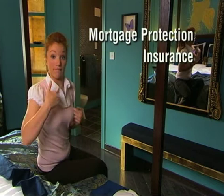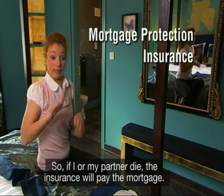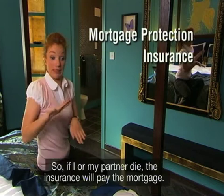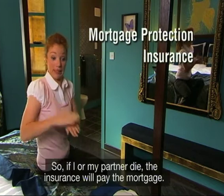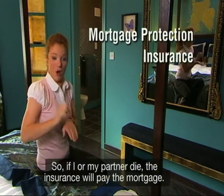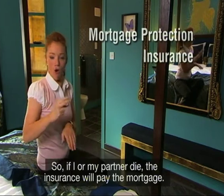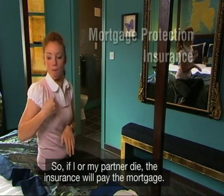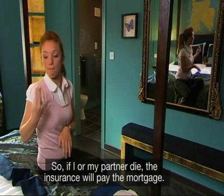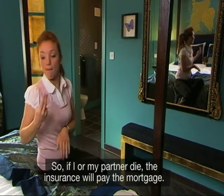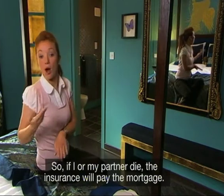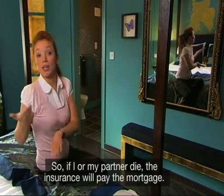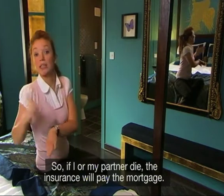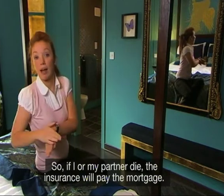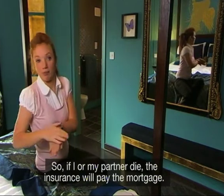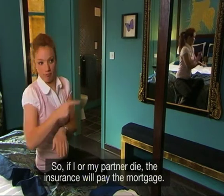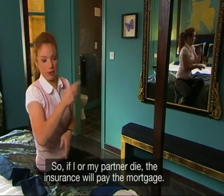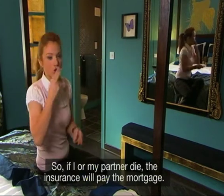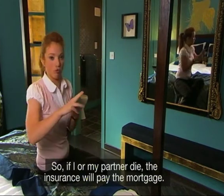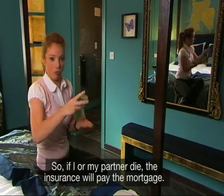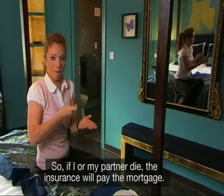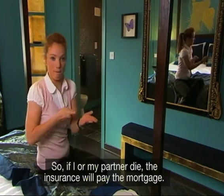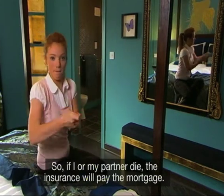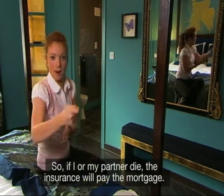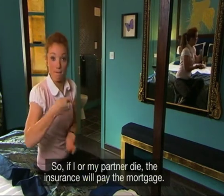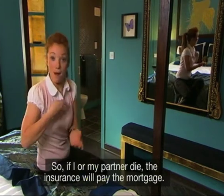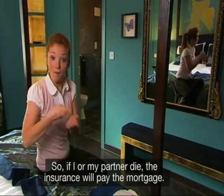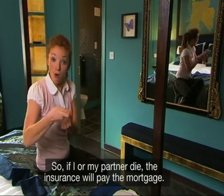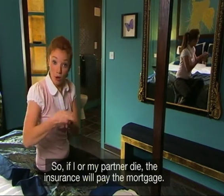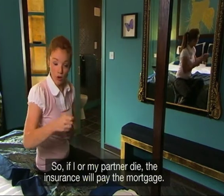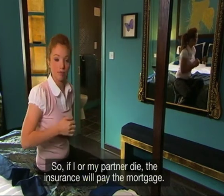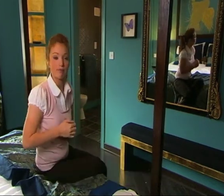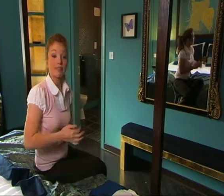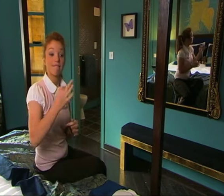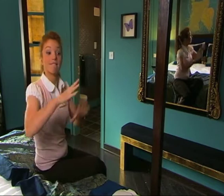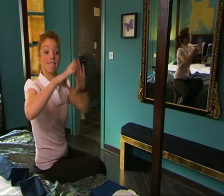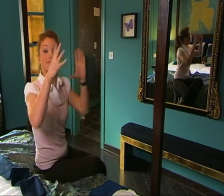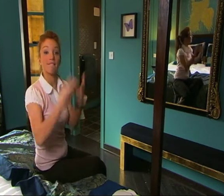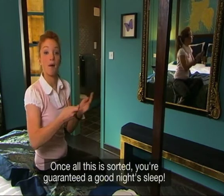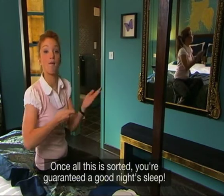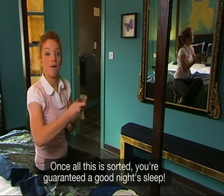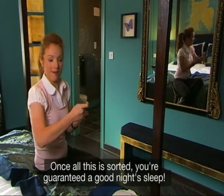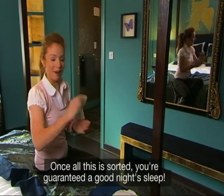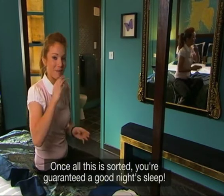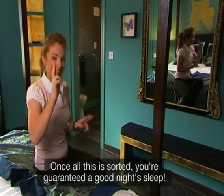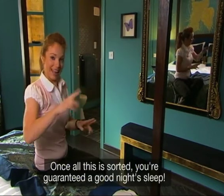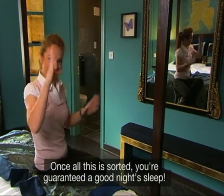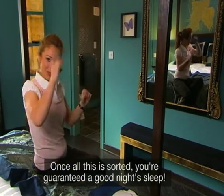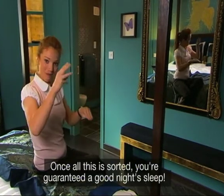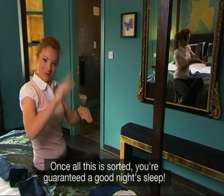So if I or my partner die, the insurance will pay the mortgage. Once all this is sorted, you're guaranteed a